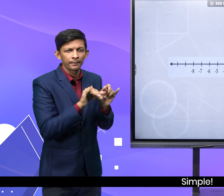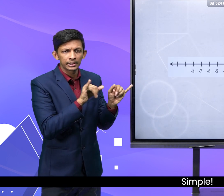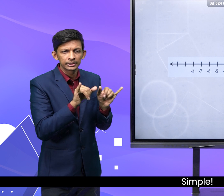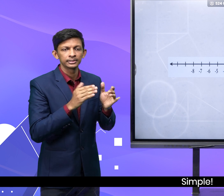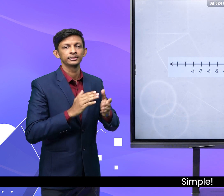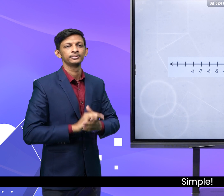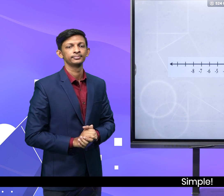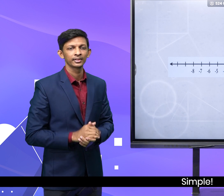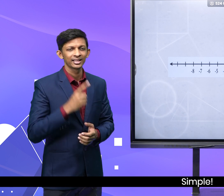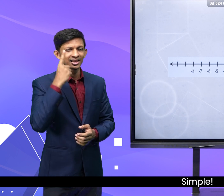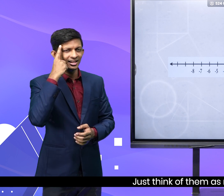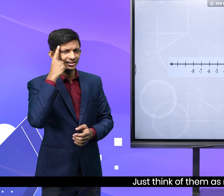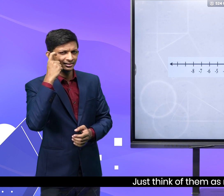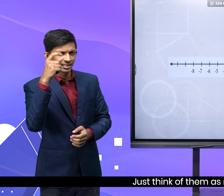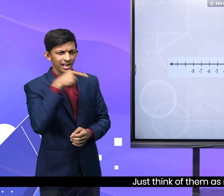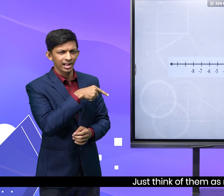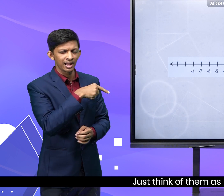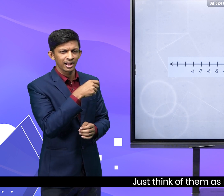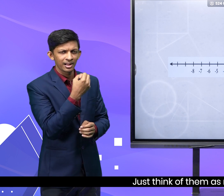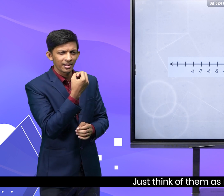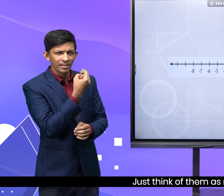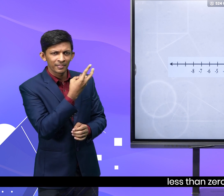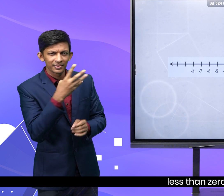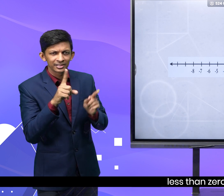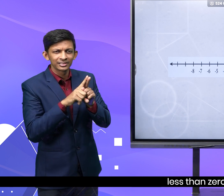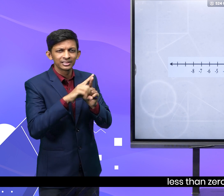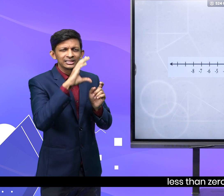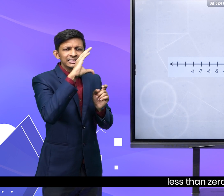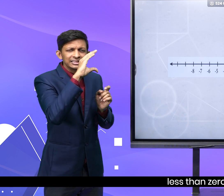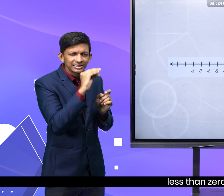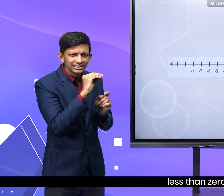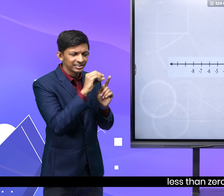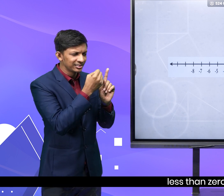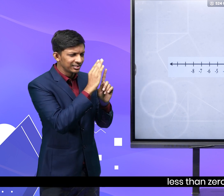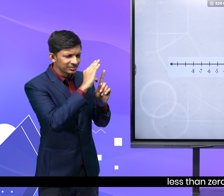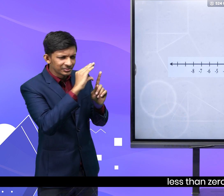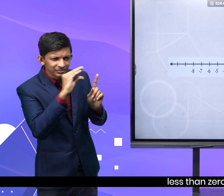Simple. Just think of them as numbers less than 0.